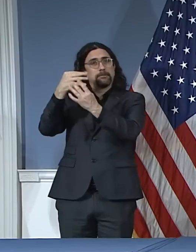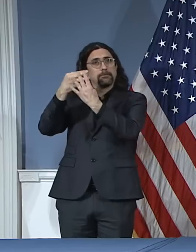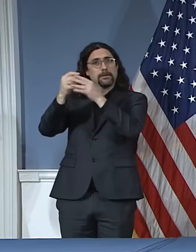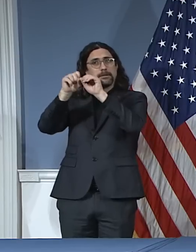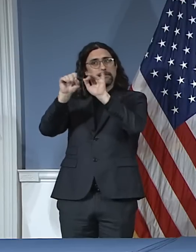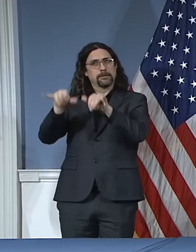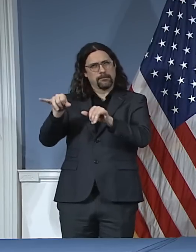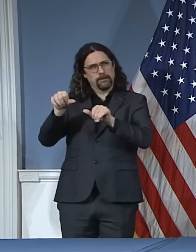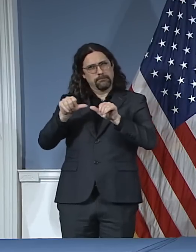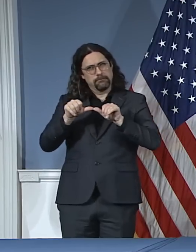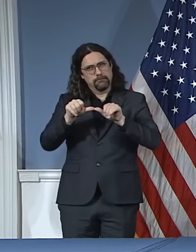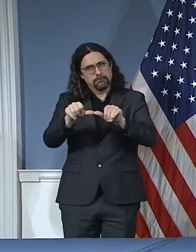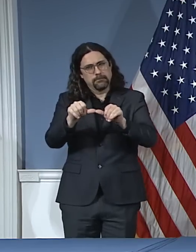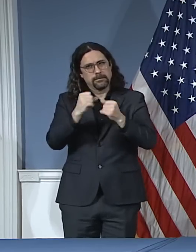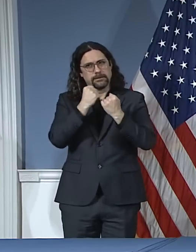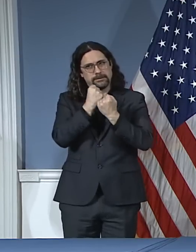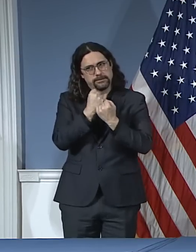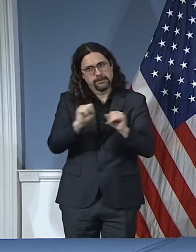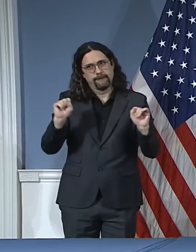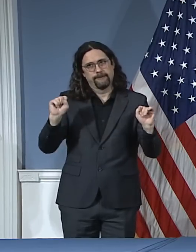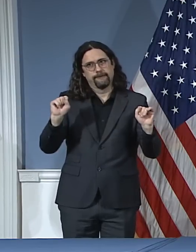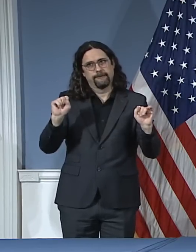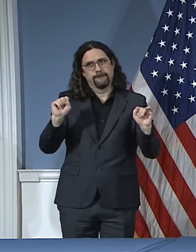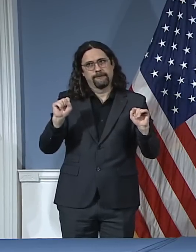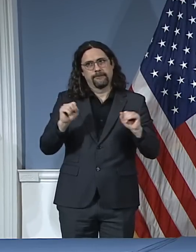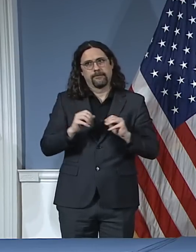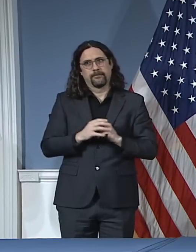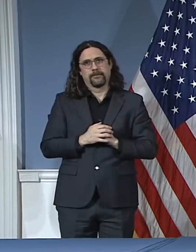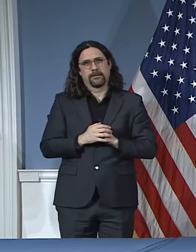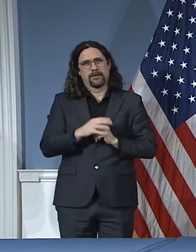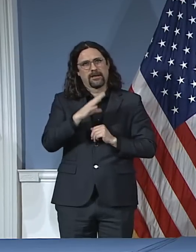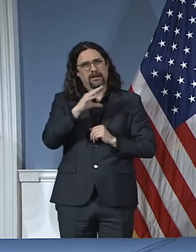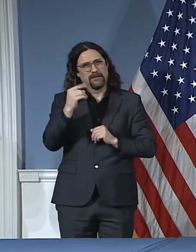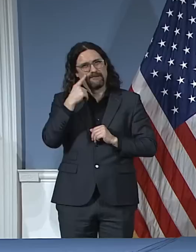and inmates alike. That effort will continue to intensify.